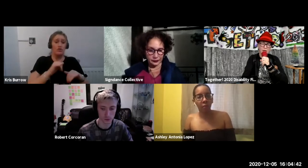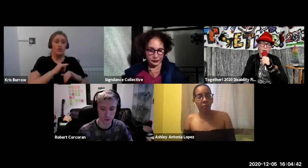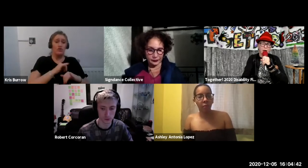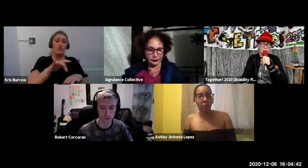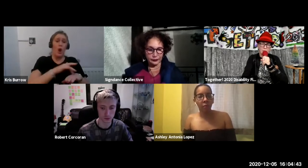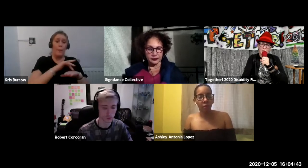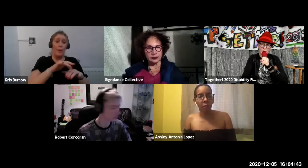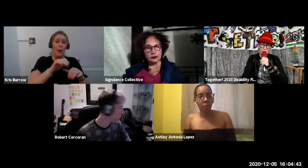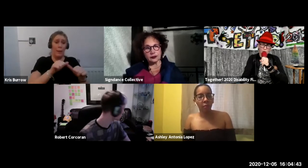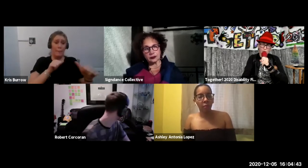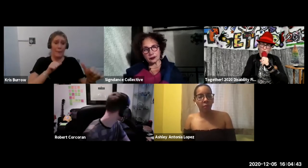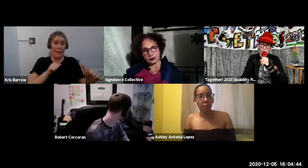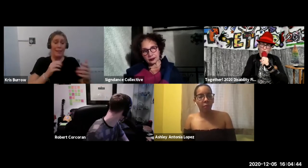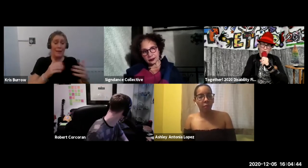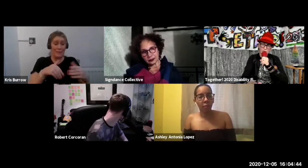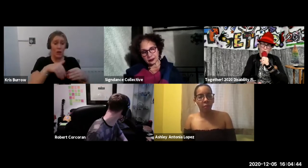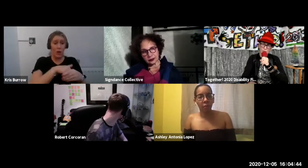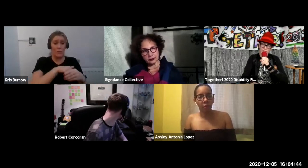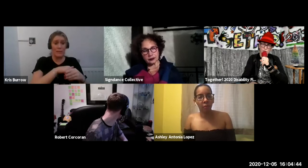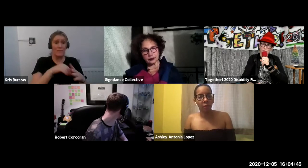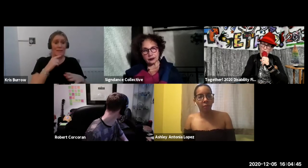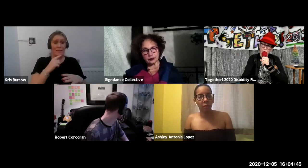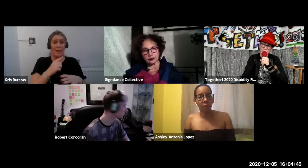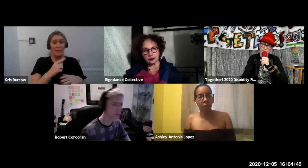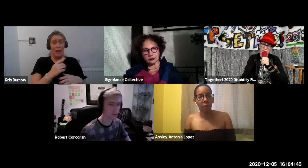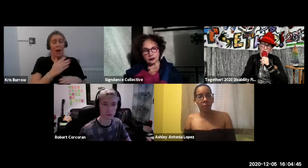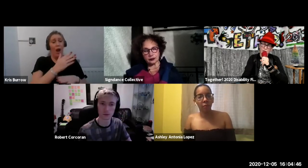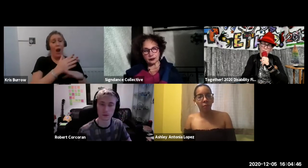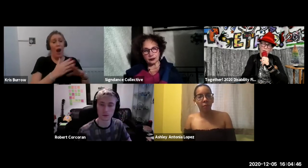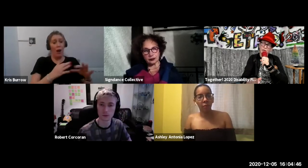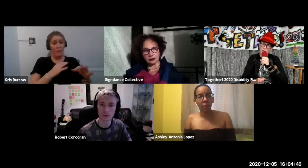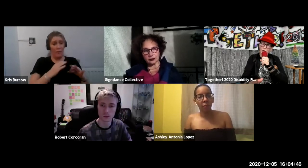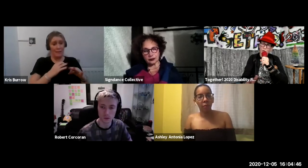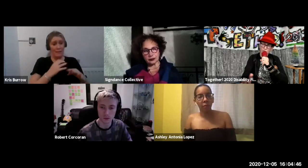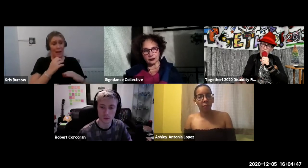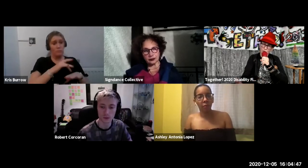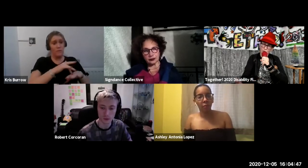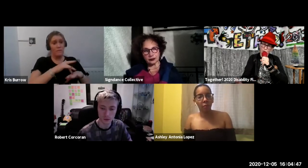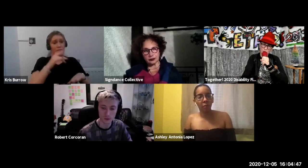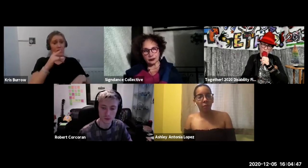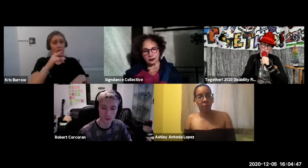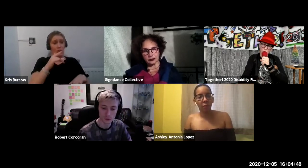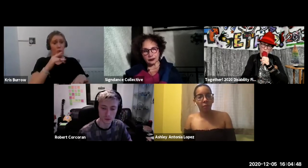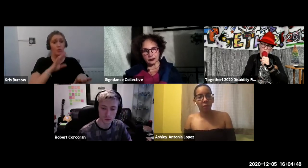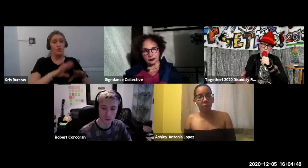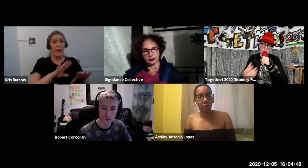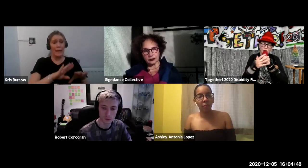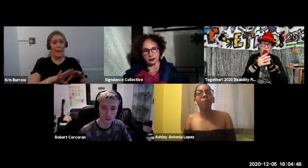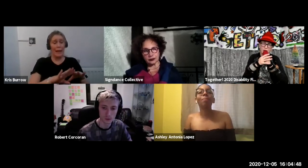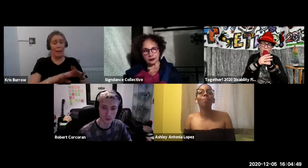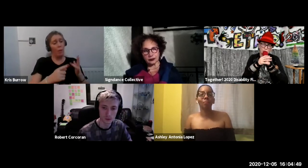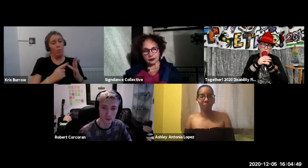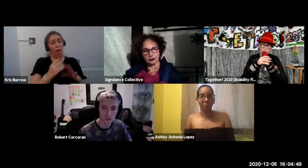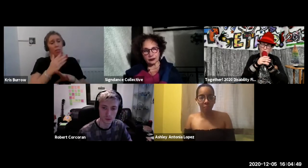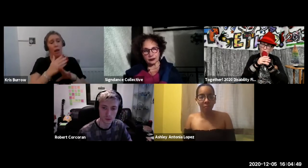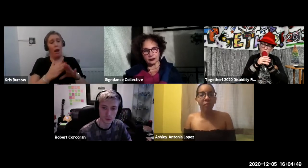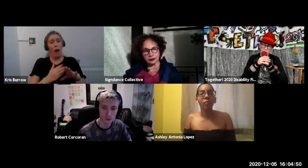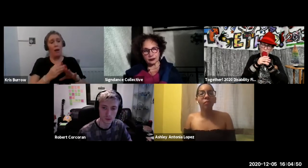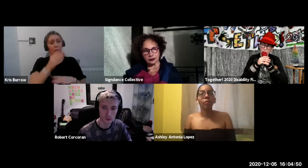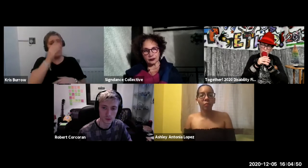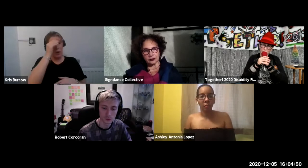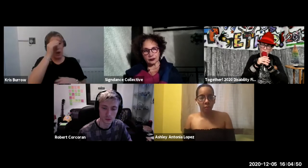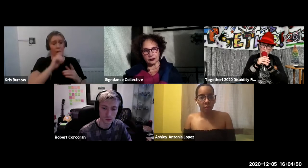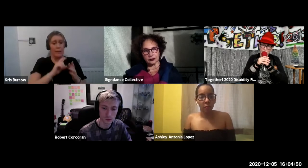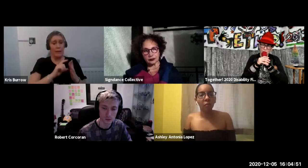company. About half of the actors have got professional training, but the other half have got learning difficulties and just find